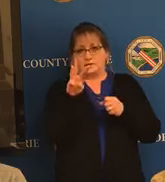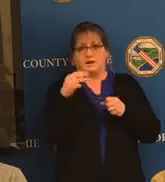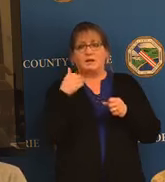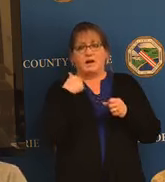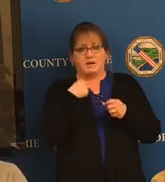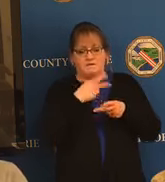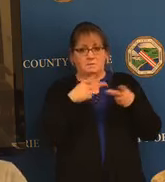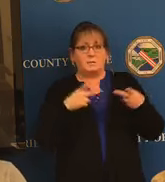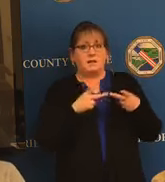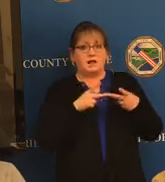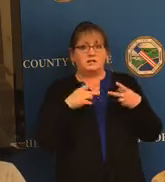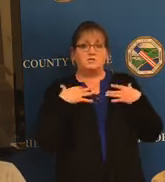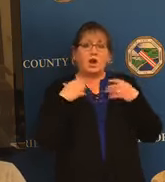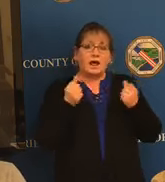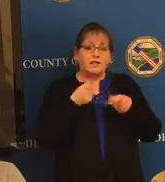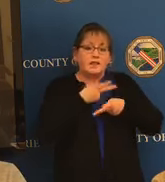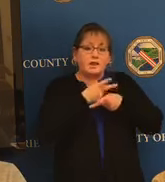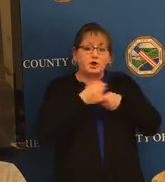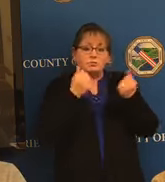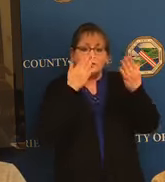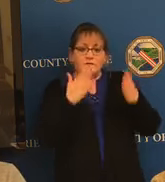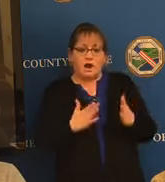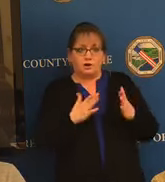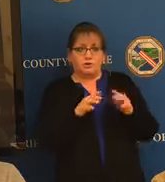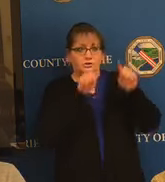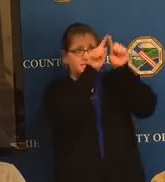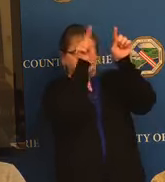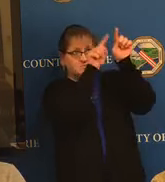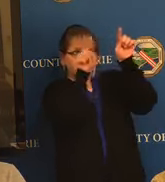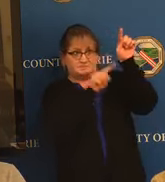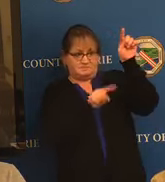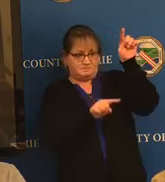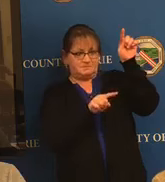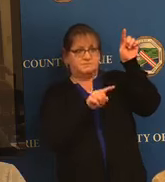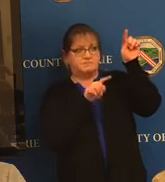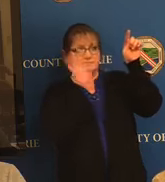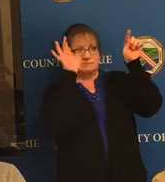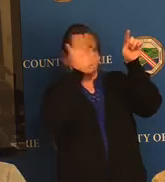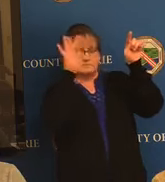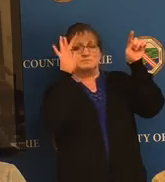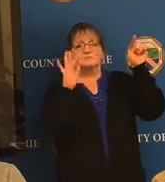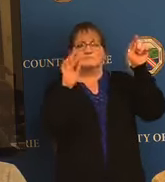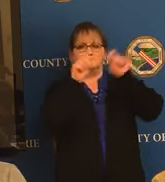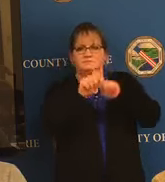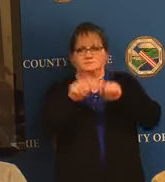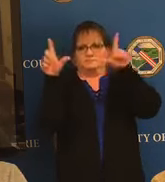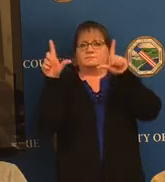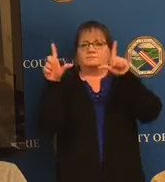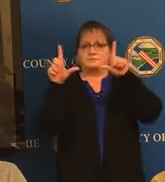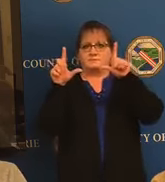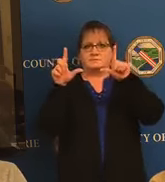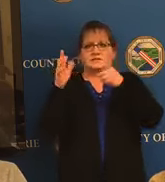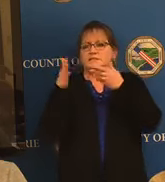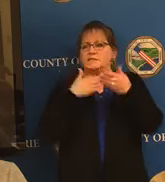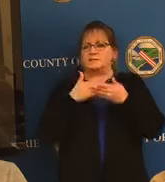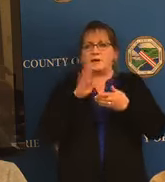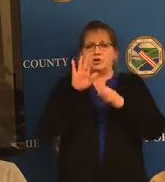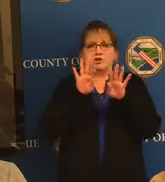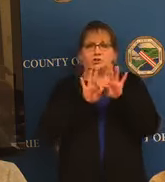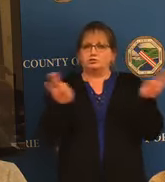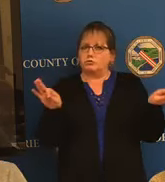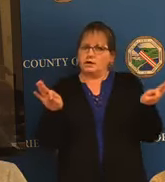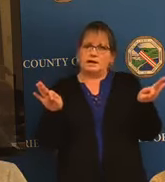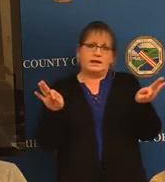for healthcare providers, and on that site is a site where healthcare providers, regardless of your